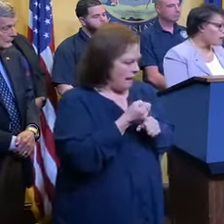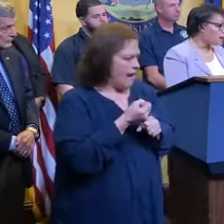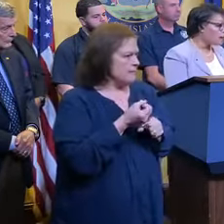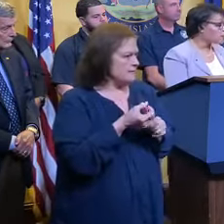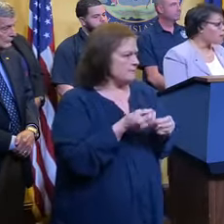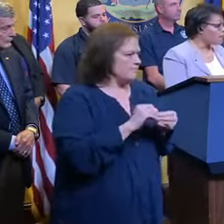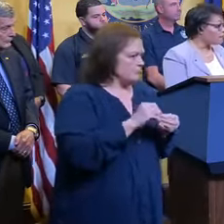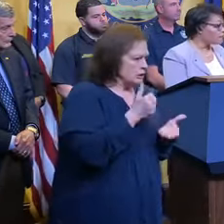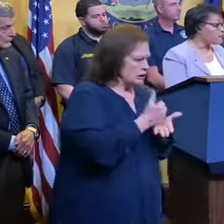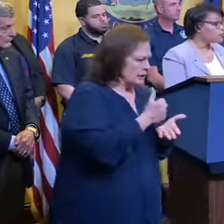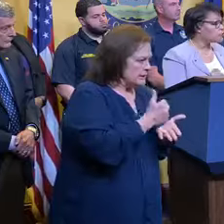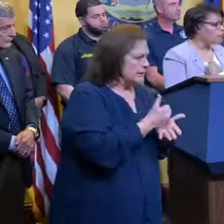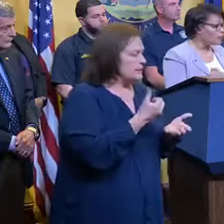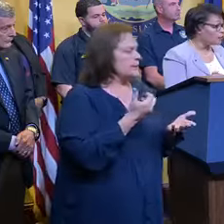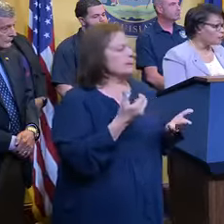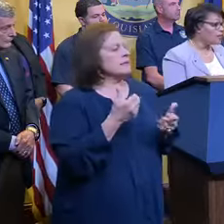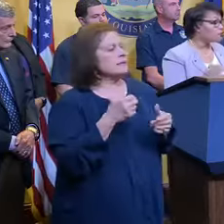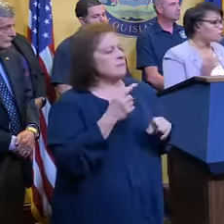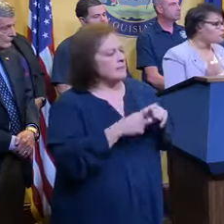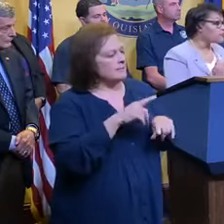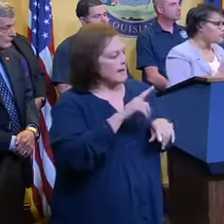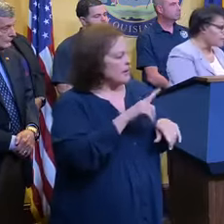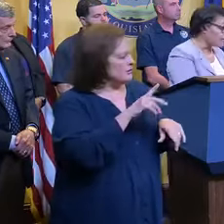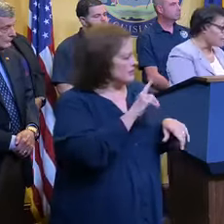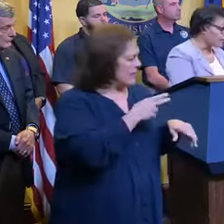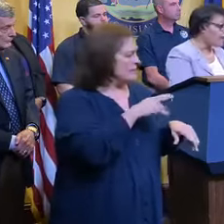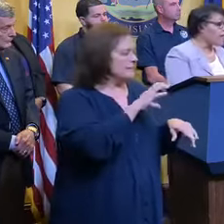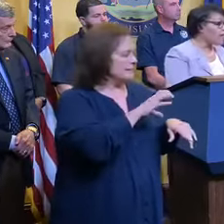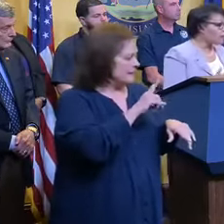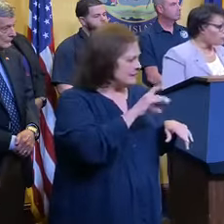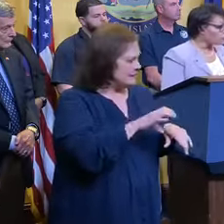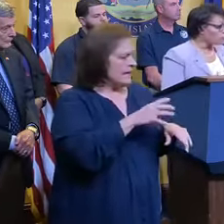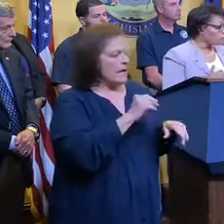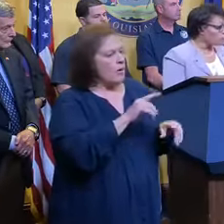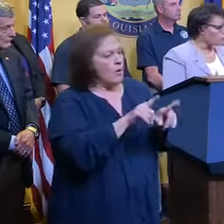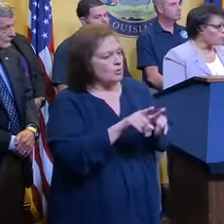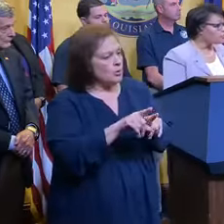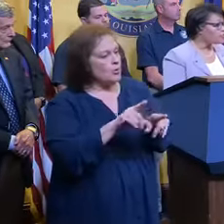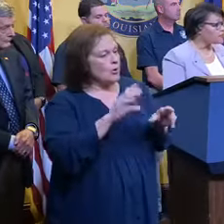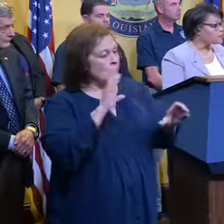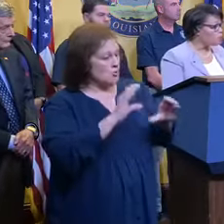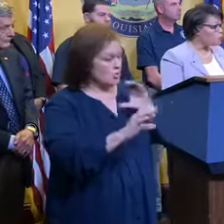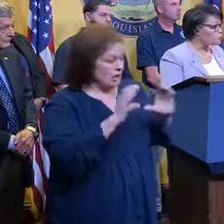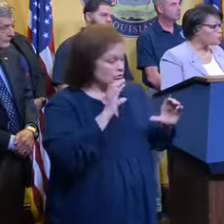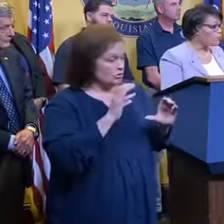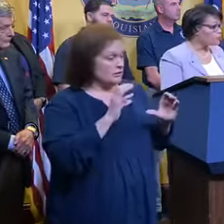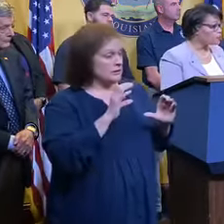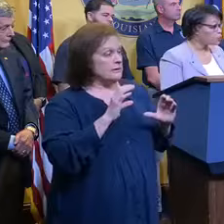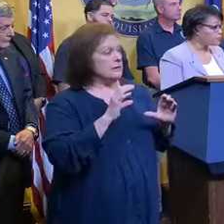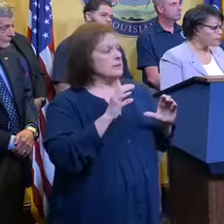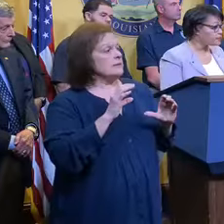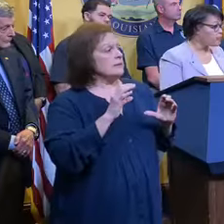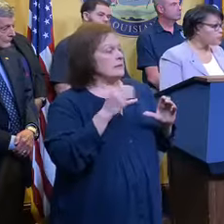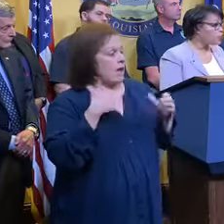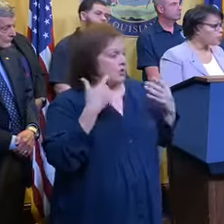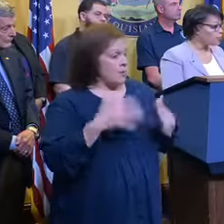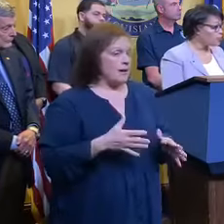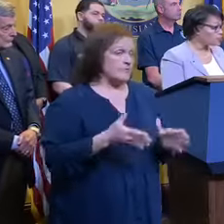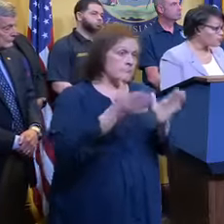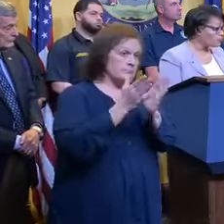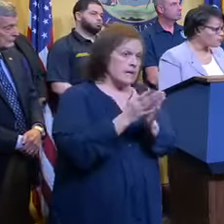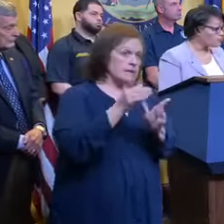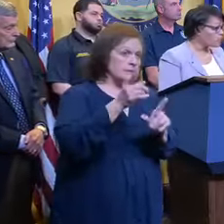as well as our advocacy to LDH, to CDC, and also the communication that I spoke to, making those requests to